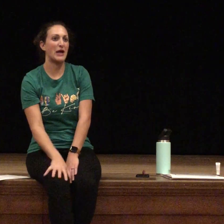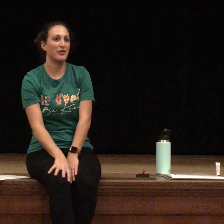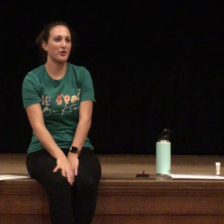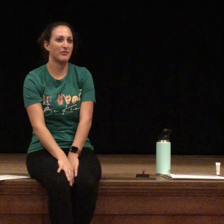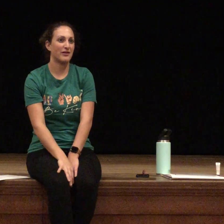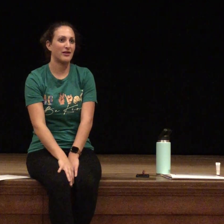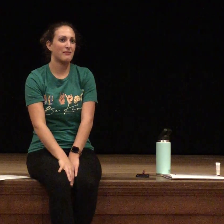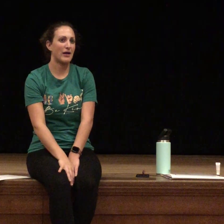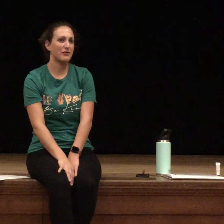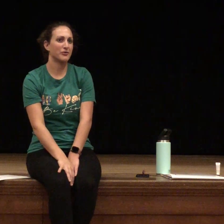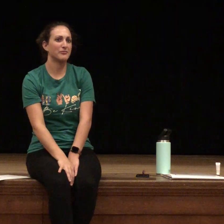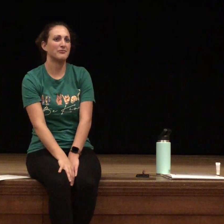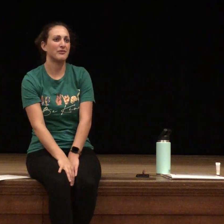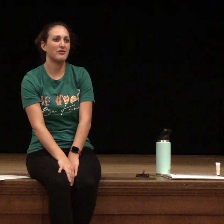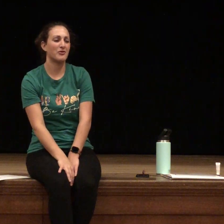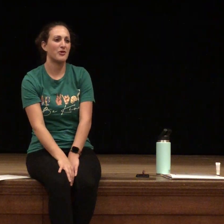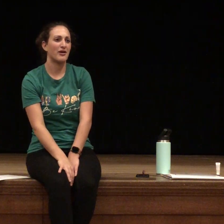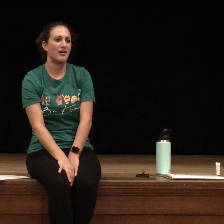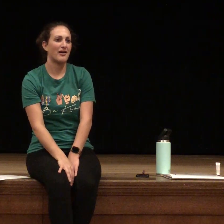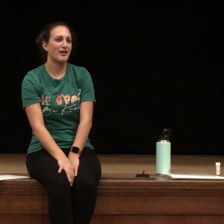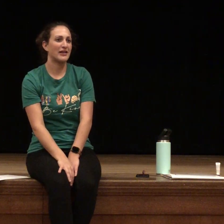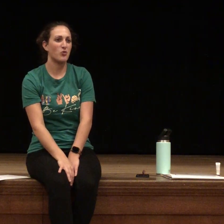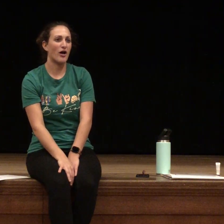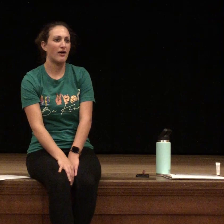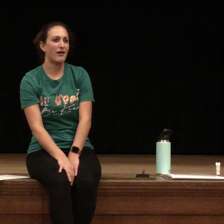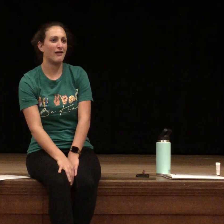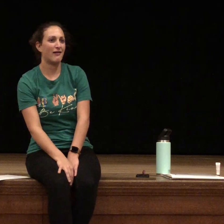bathroom? Bathroom. That's what?